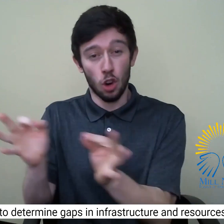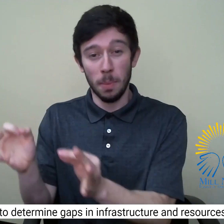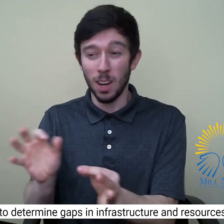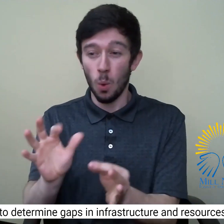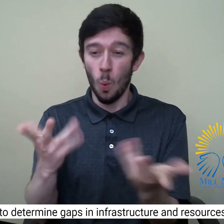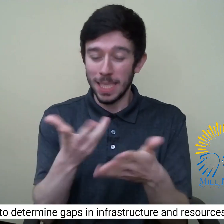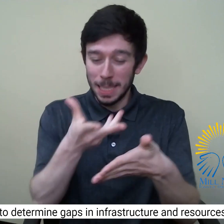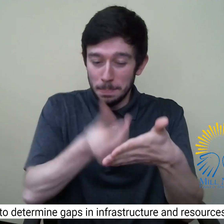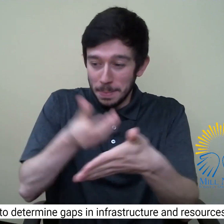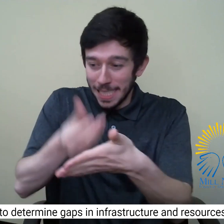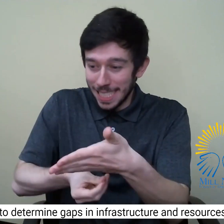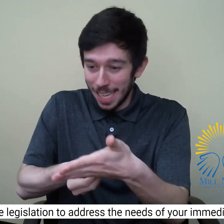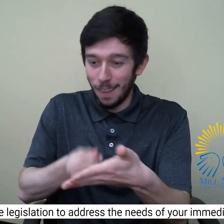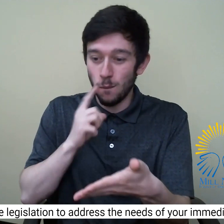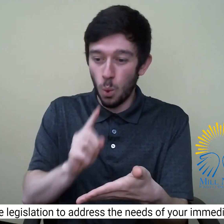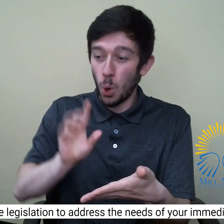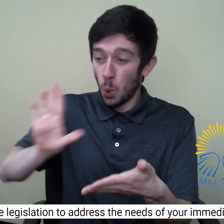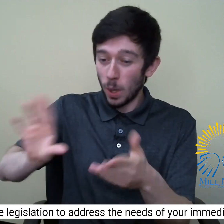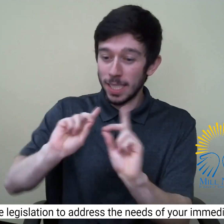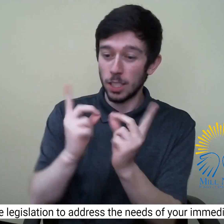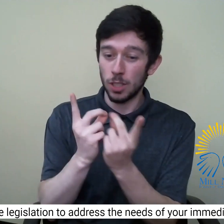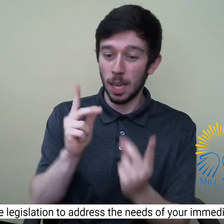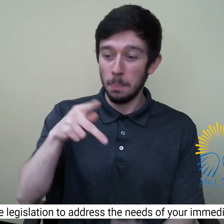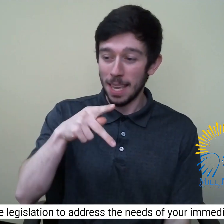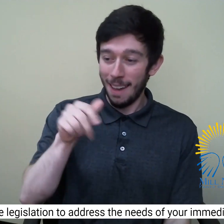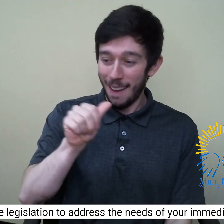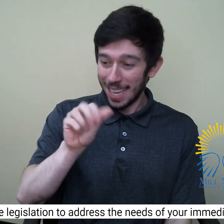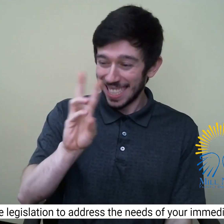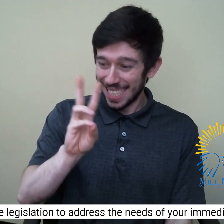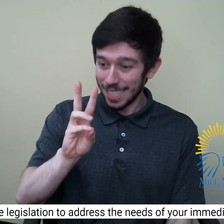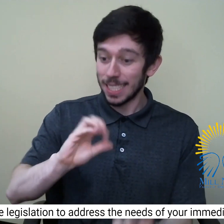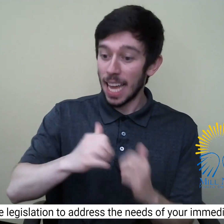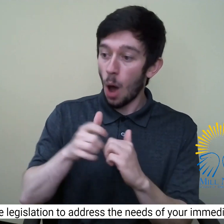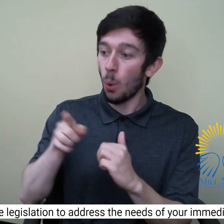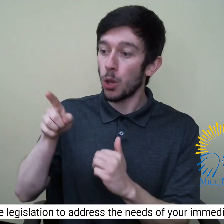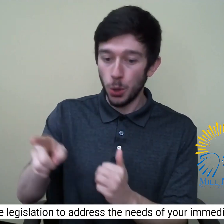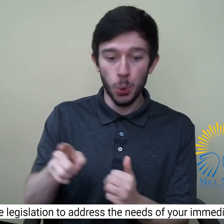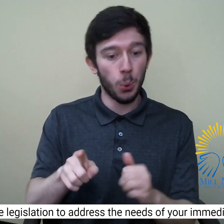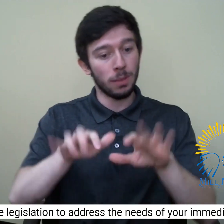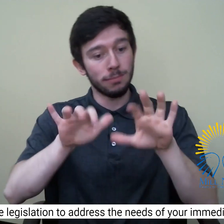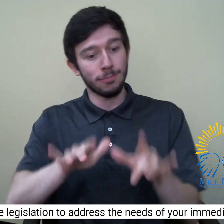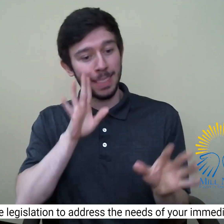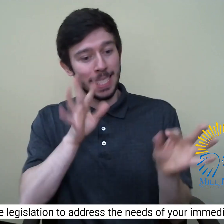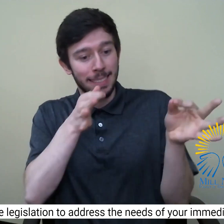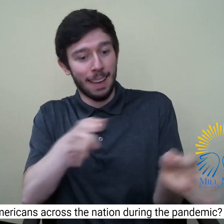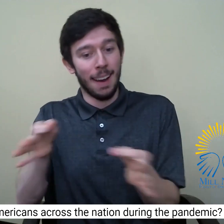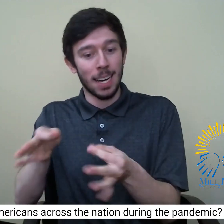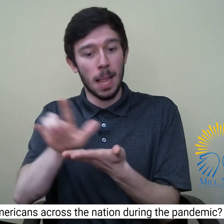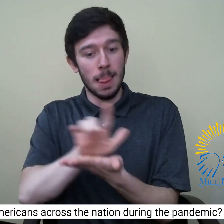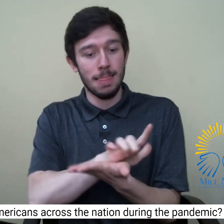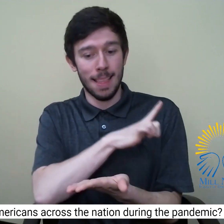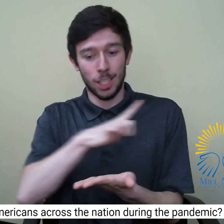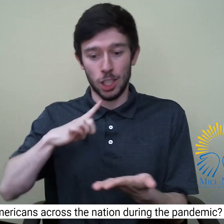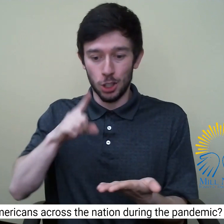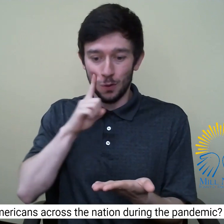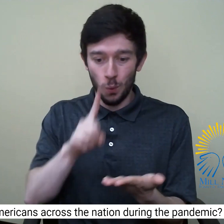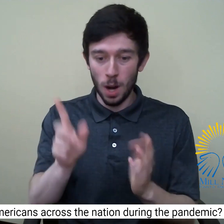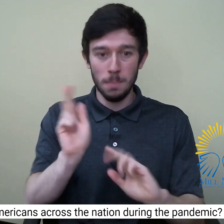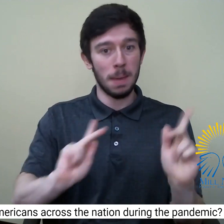infrastructure and resources in PA 6, and how you wrote legislation to address the needs of your immediate constituents and Americans across the nation